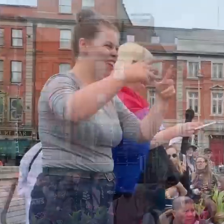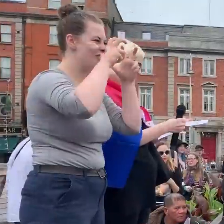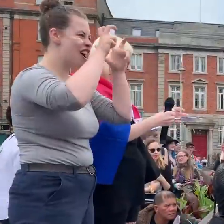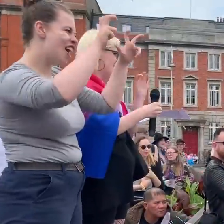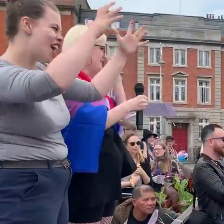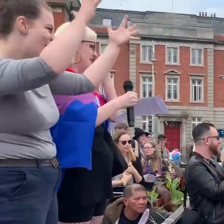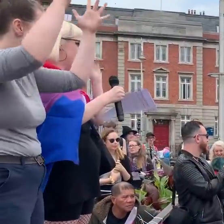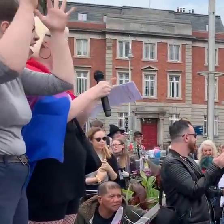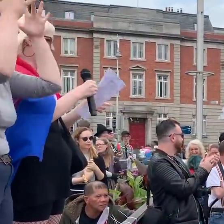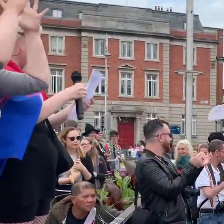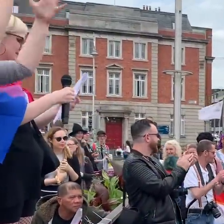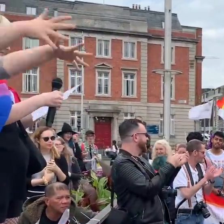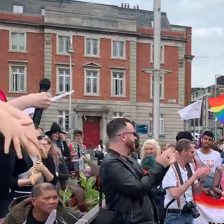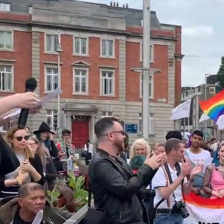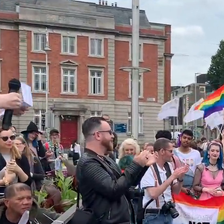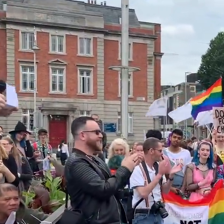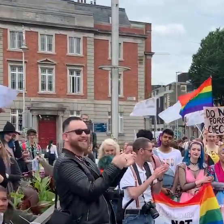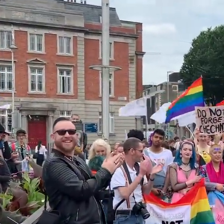well.